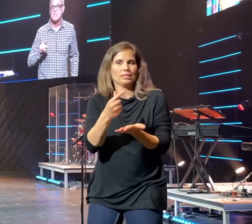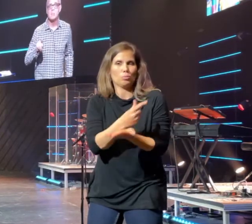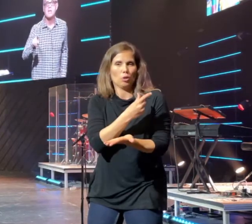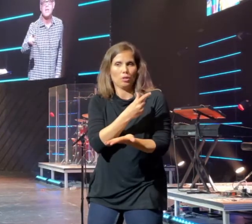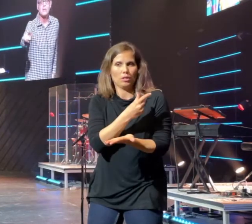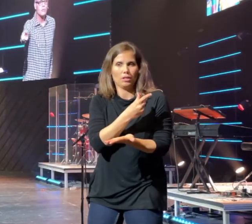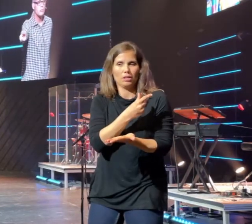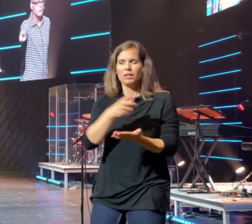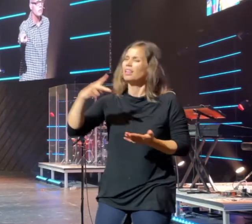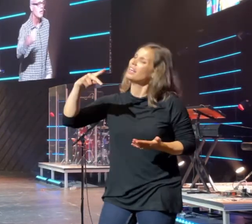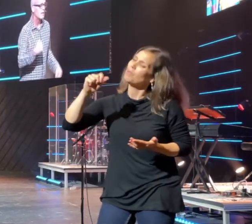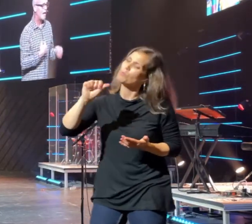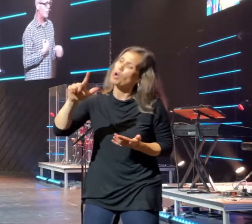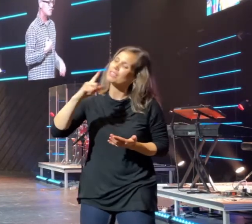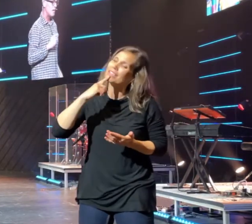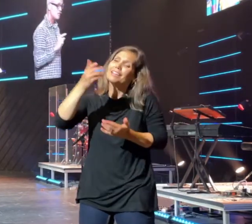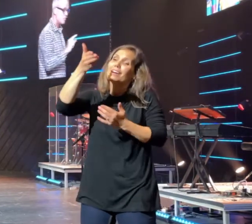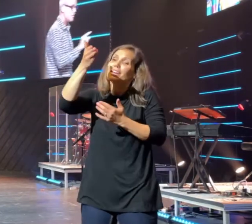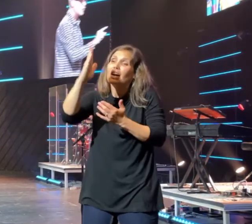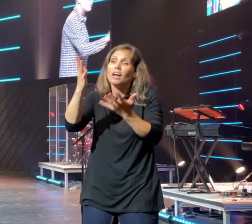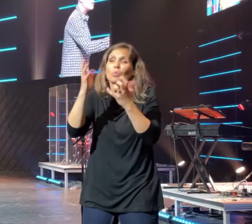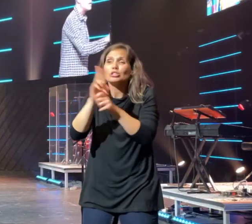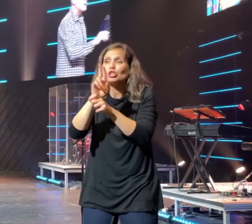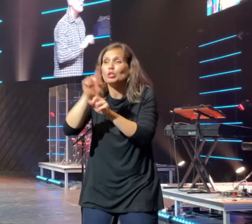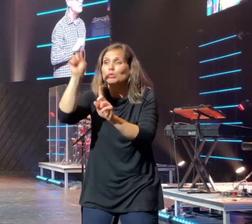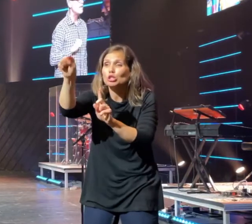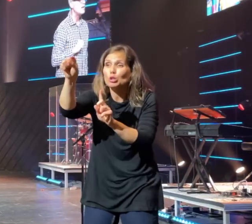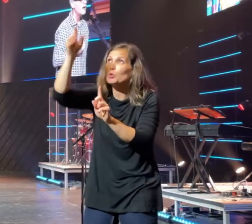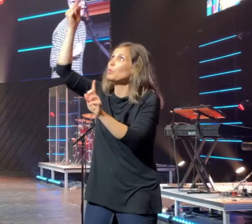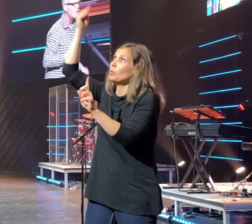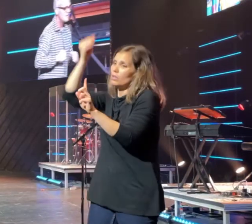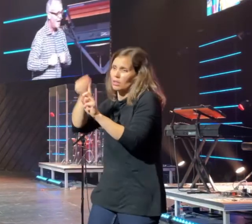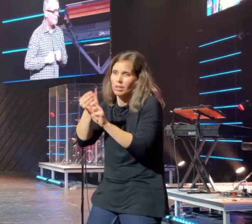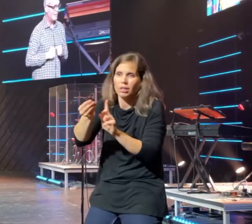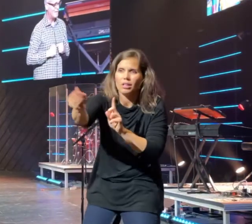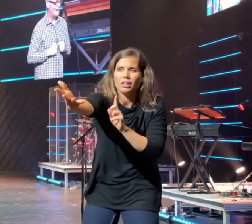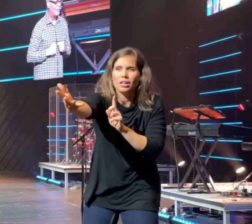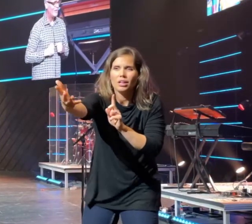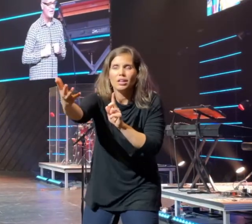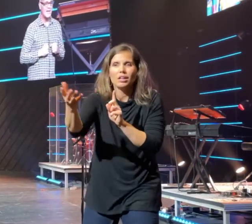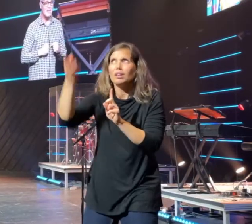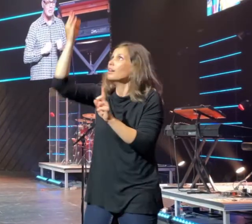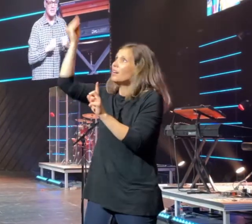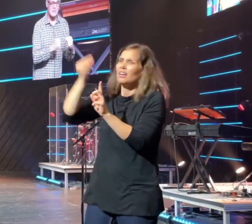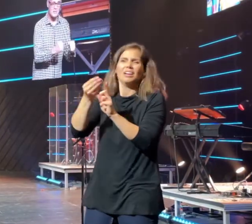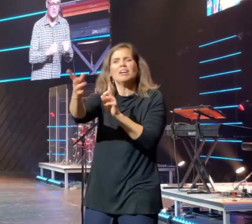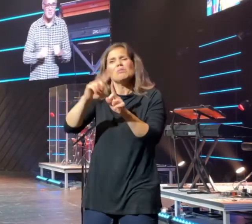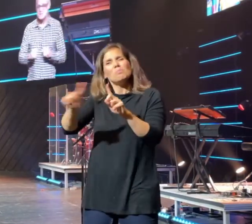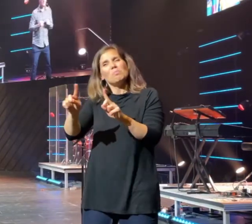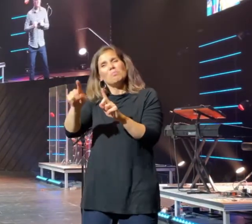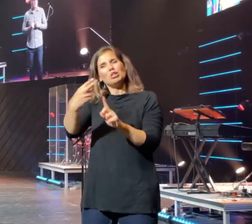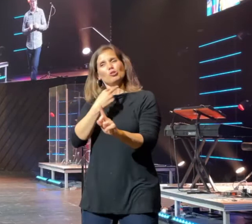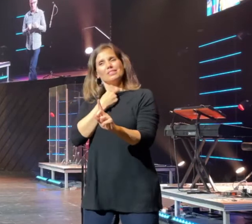make his appeal through you. God wants to make his appeal through me, but he's having a hard time right now getting past your